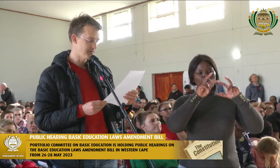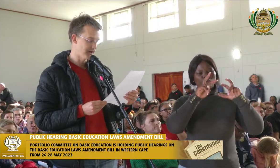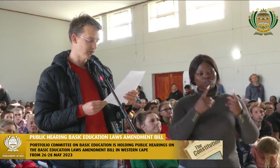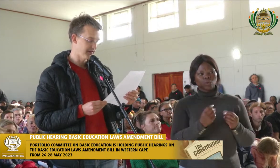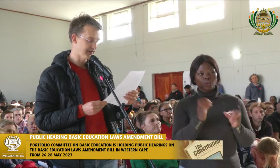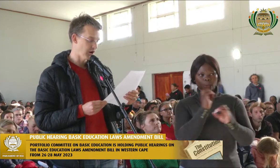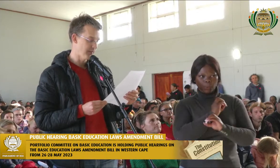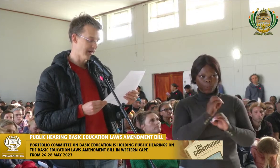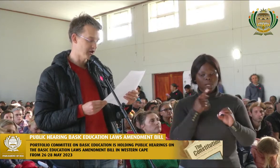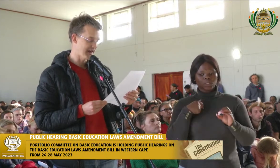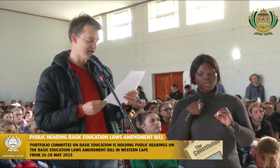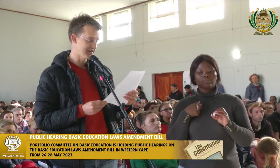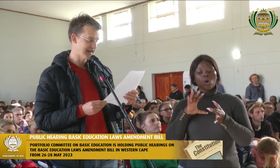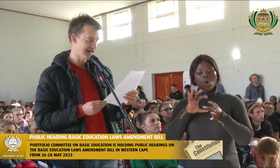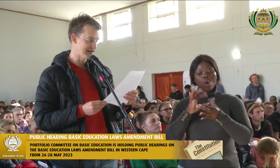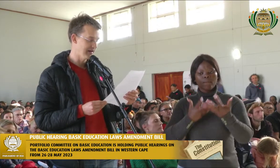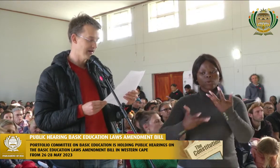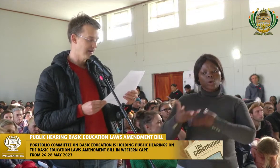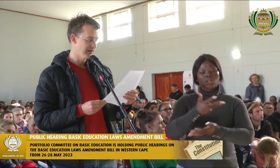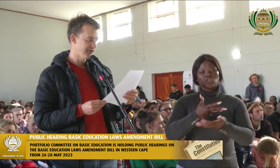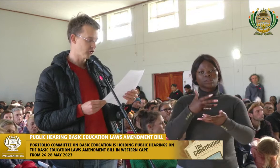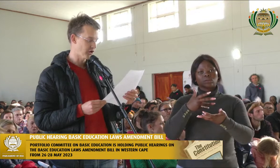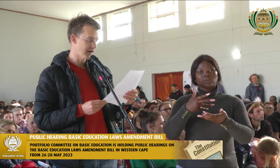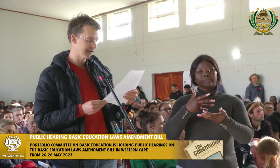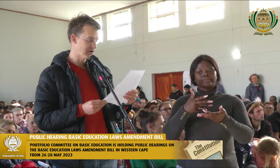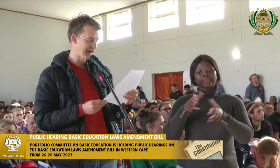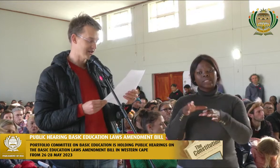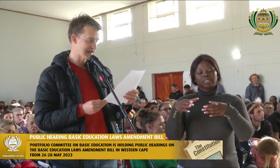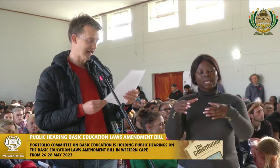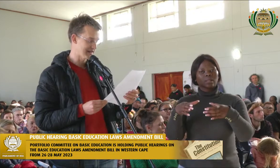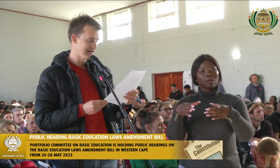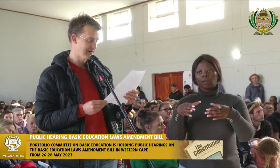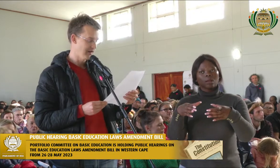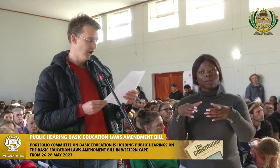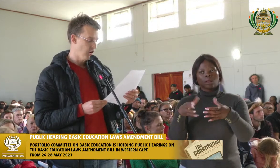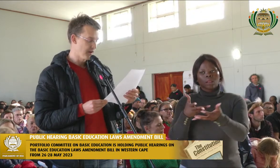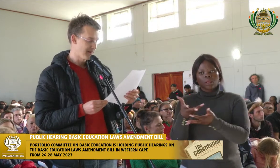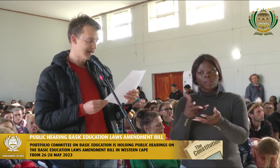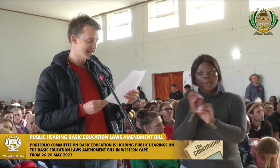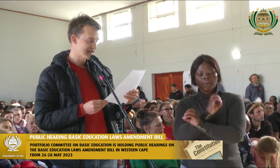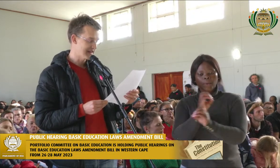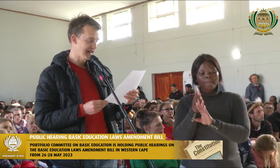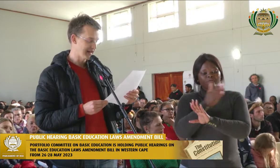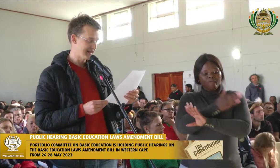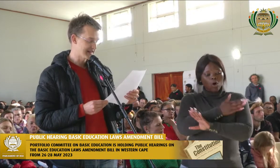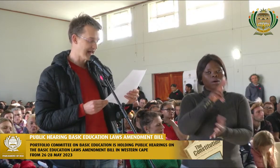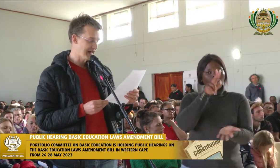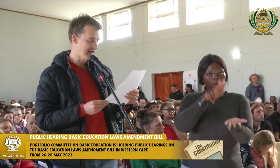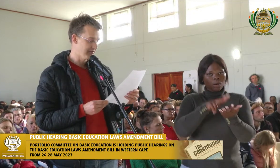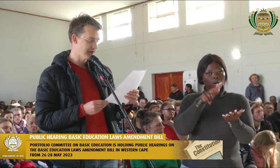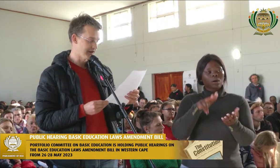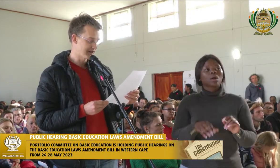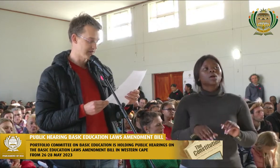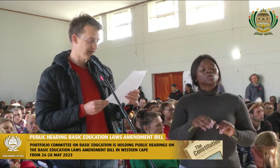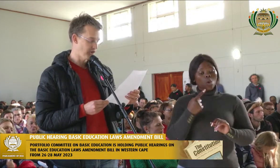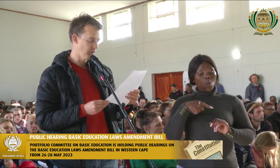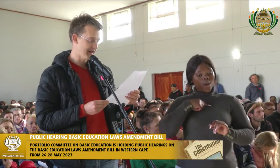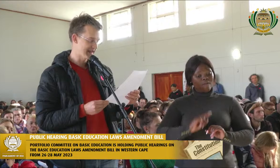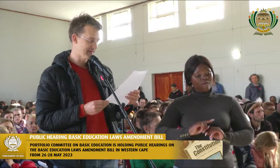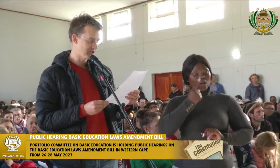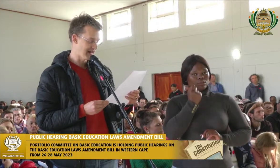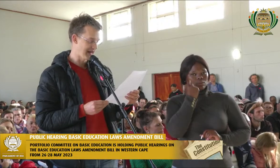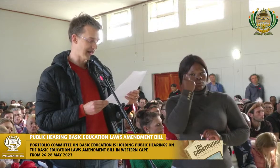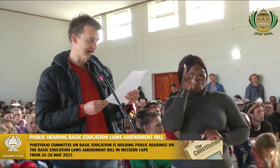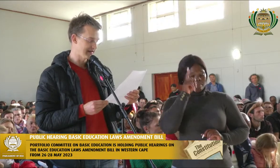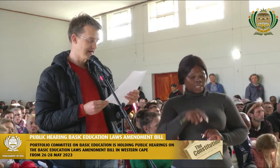little engagement with the home education sector before trying to legislate it. We must seek understanding first before